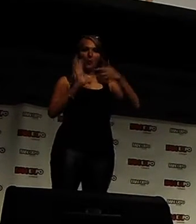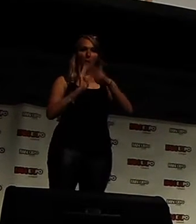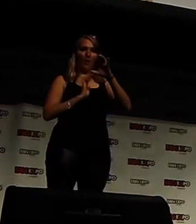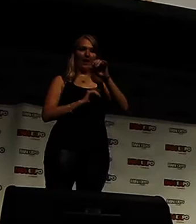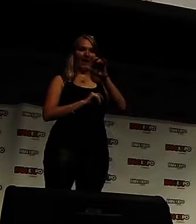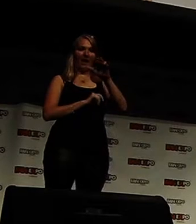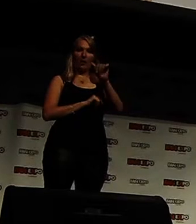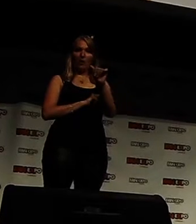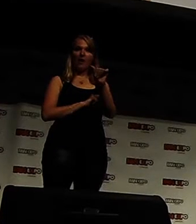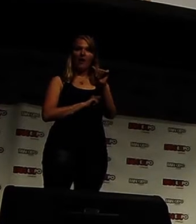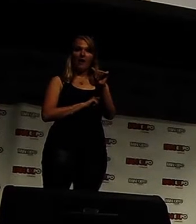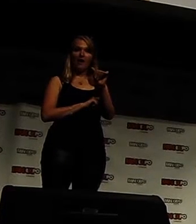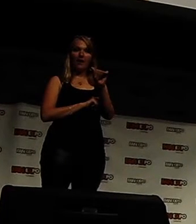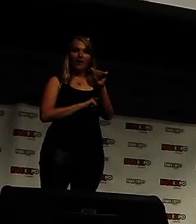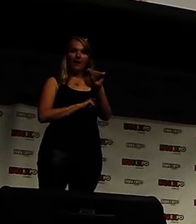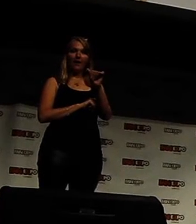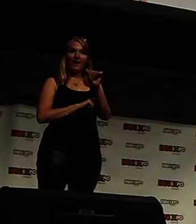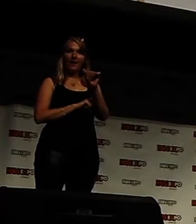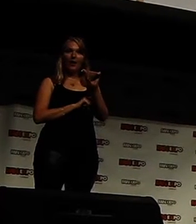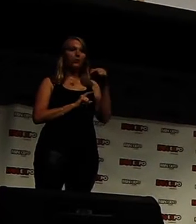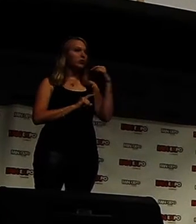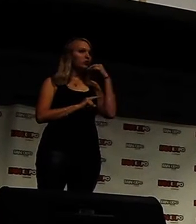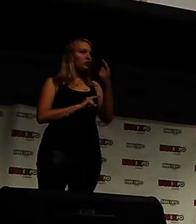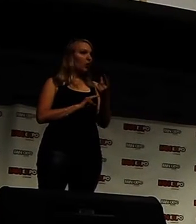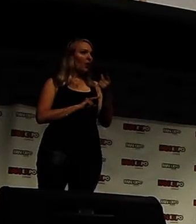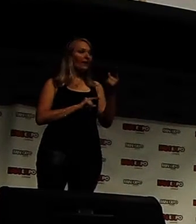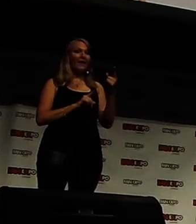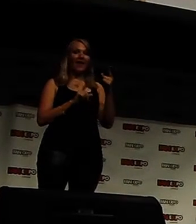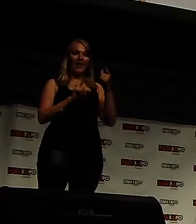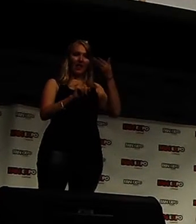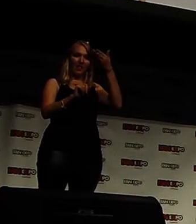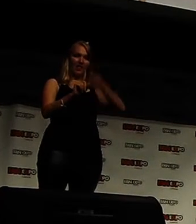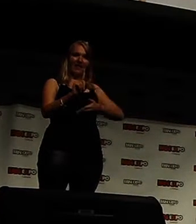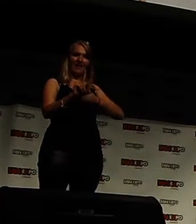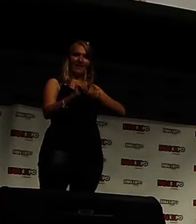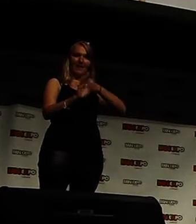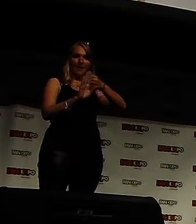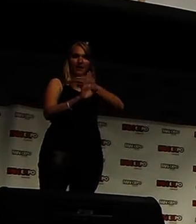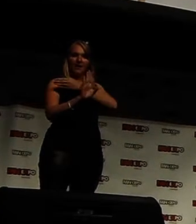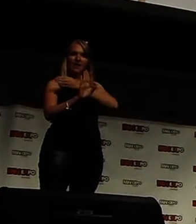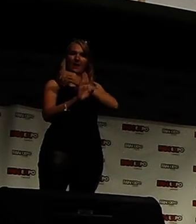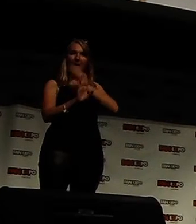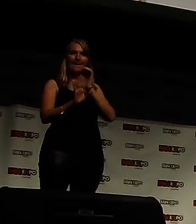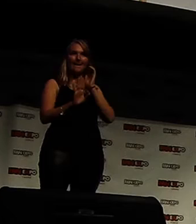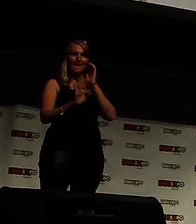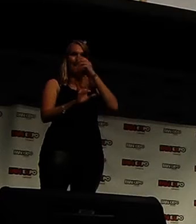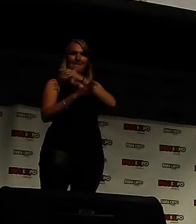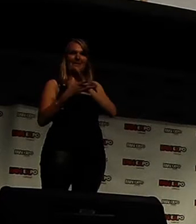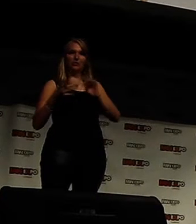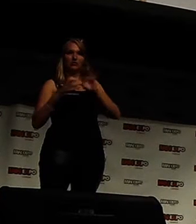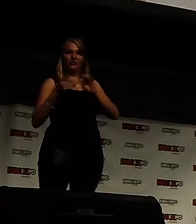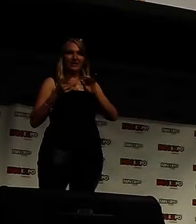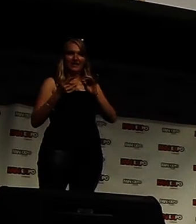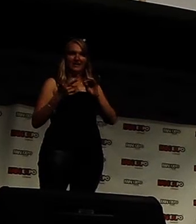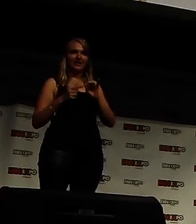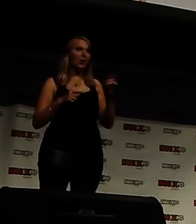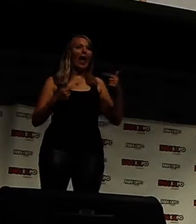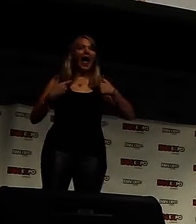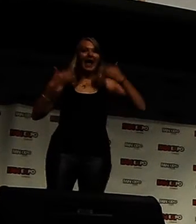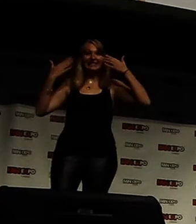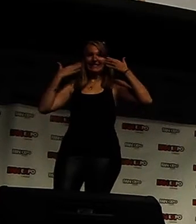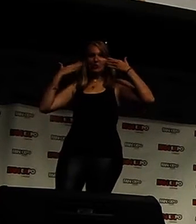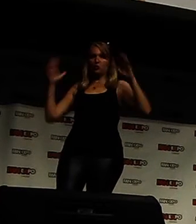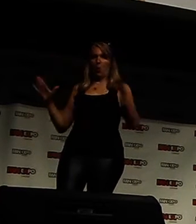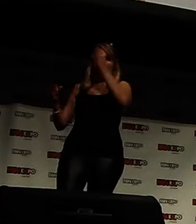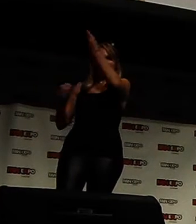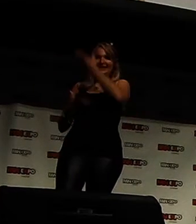told what the whole answer behind the mystery to her was? And what was it like to keep that secret? Well, I didn't know, so I didn't have to keep it a secret,